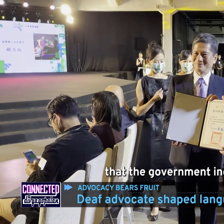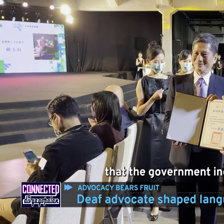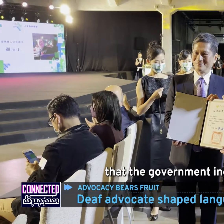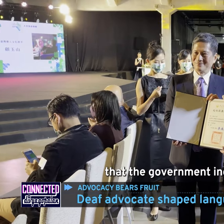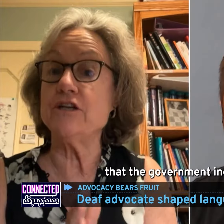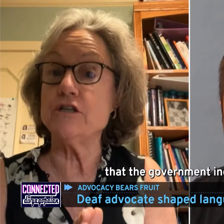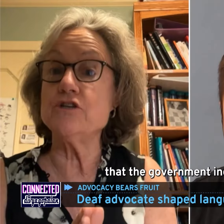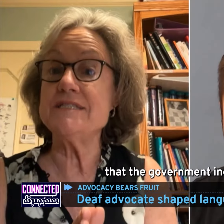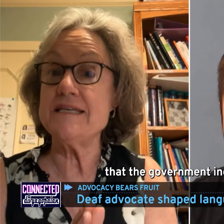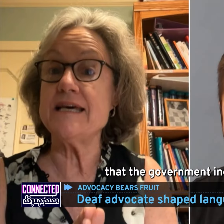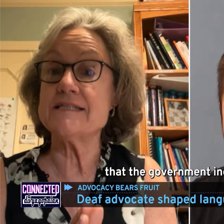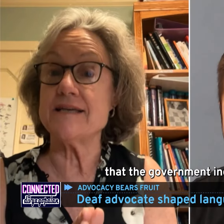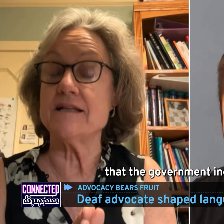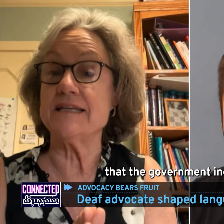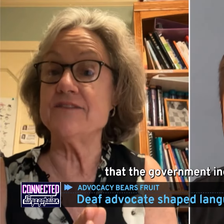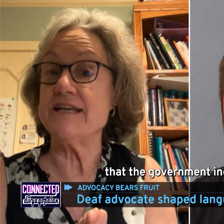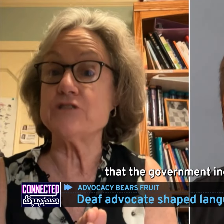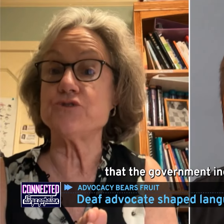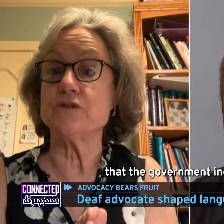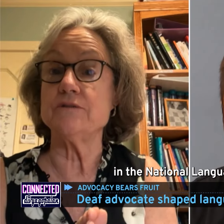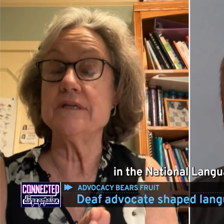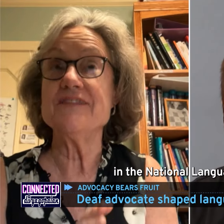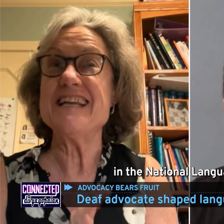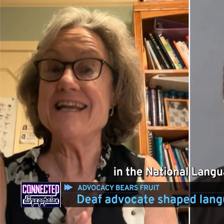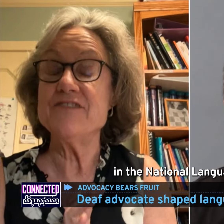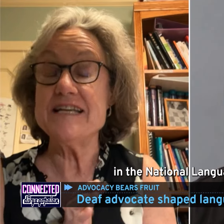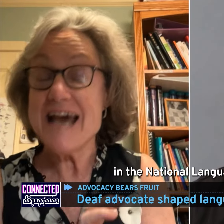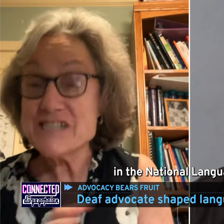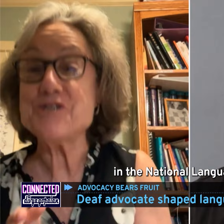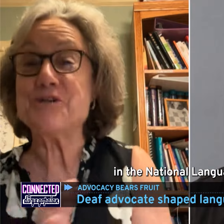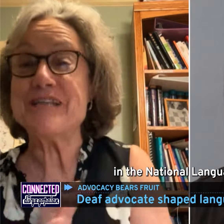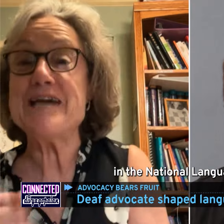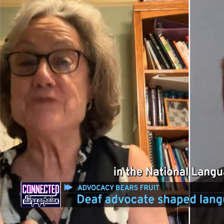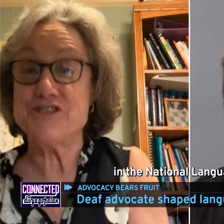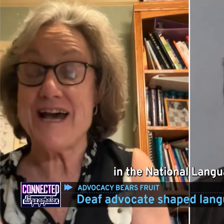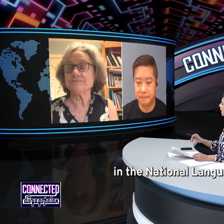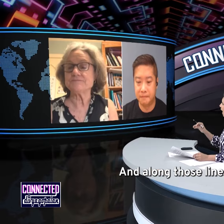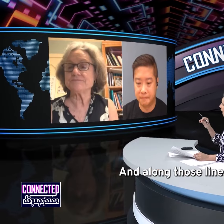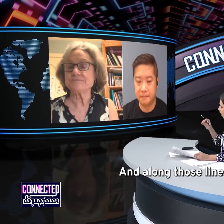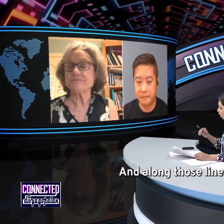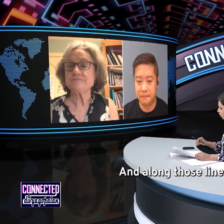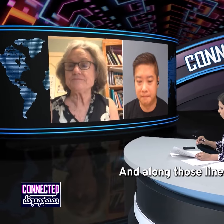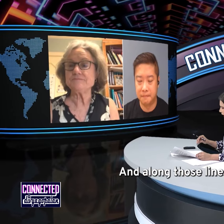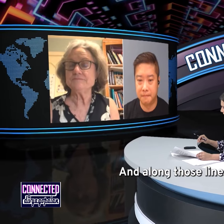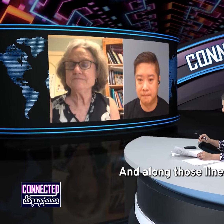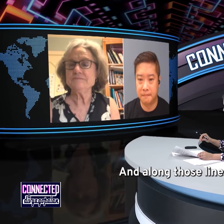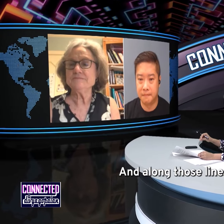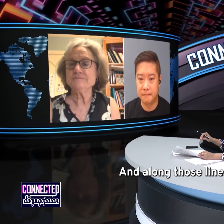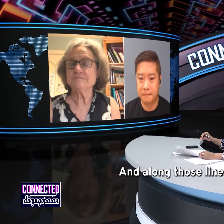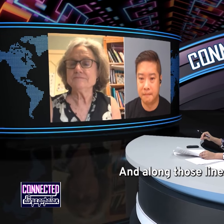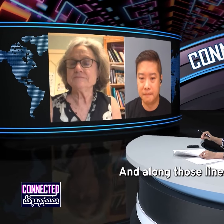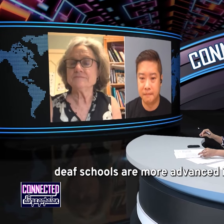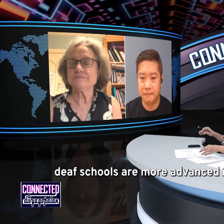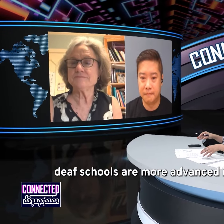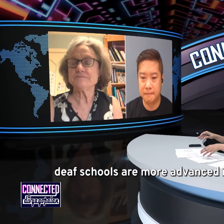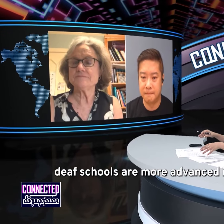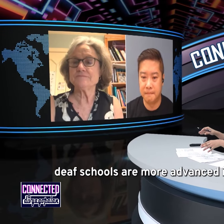government include TSL in the National Language Act. And along those lines, Jean, deaf schools are